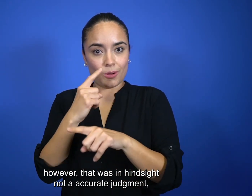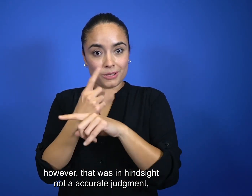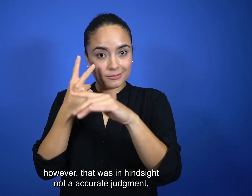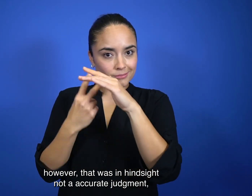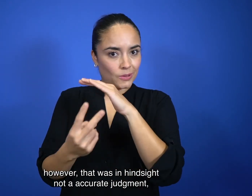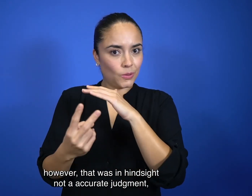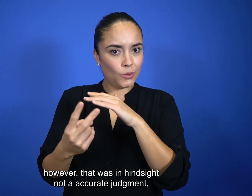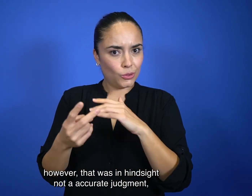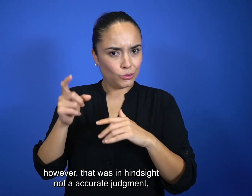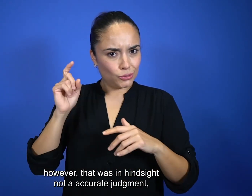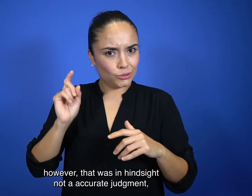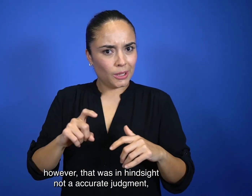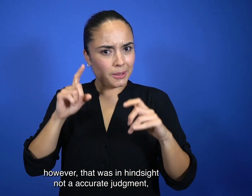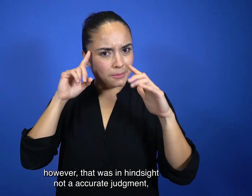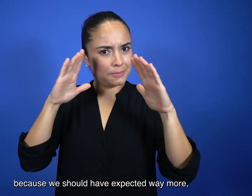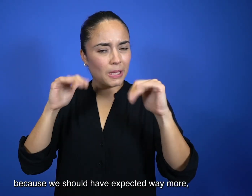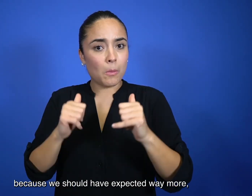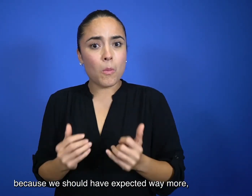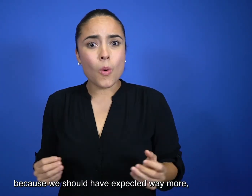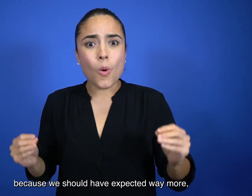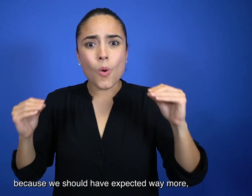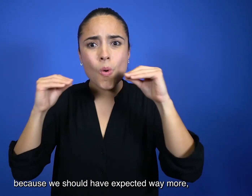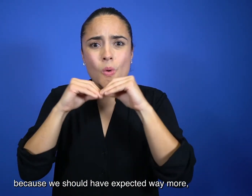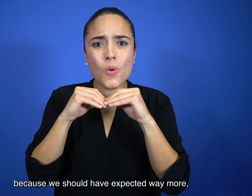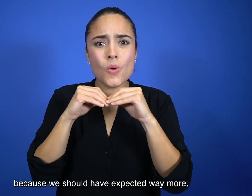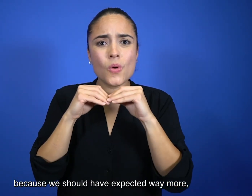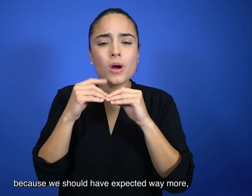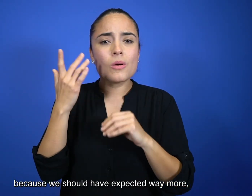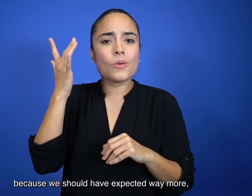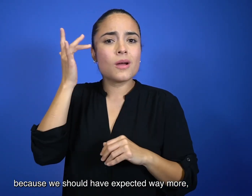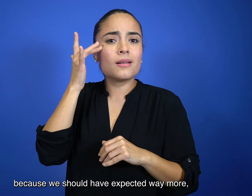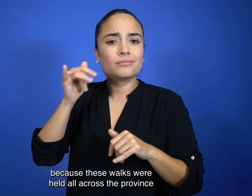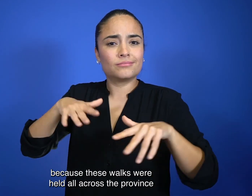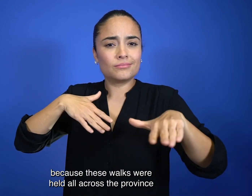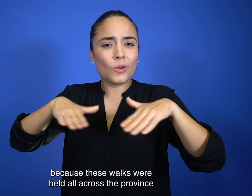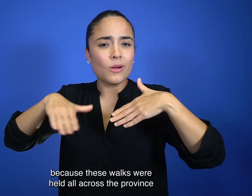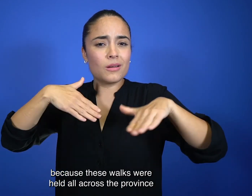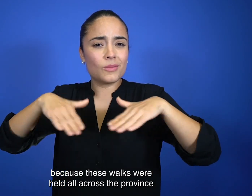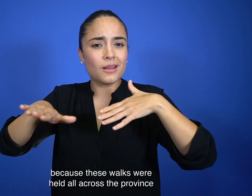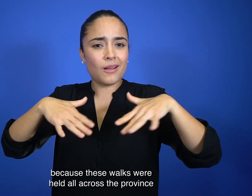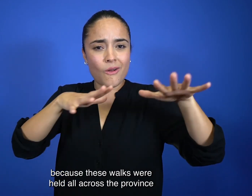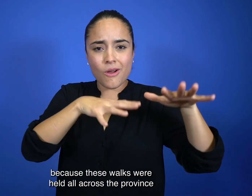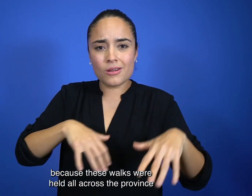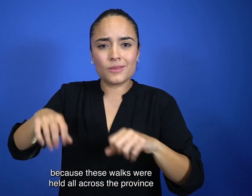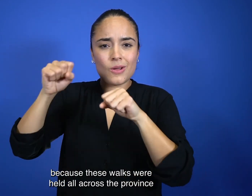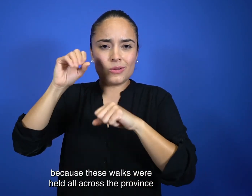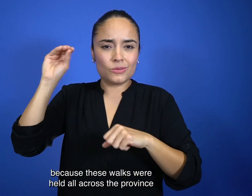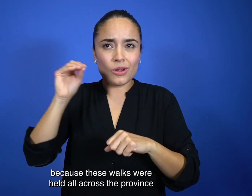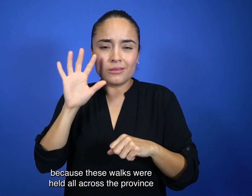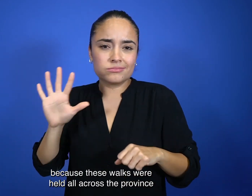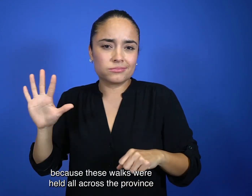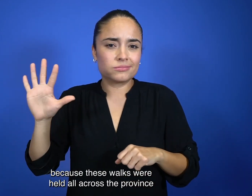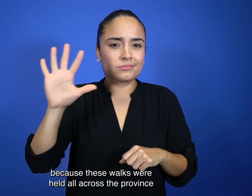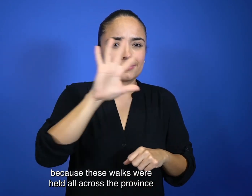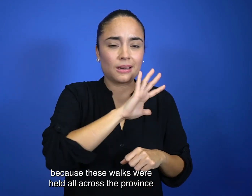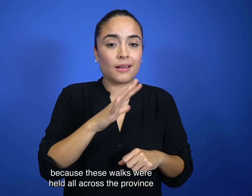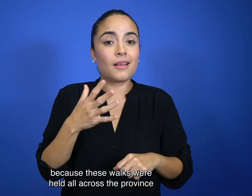not a accurate judgment, because we should have expected way more, because these walks were held all across the